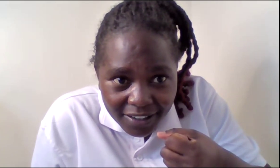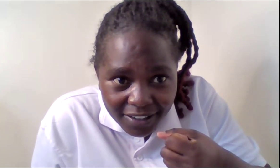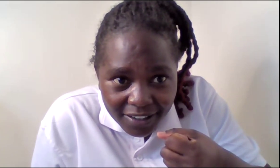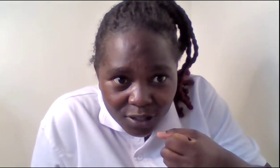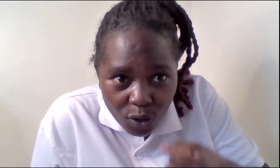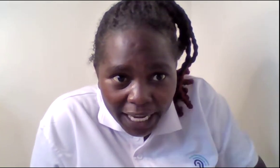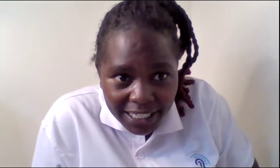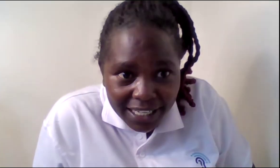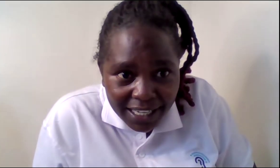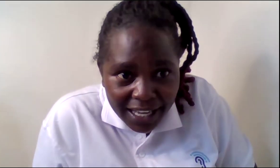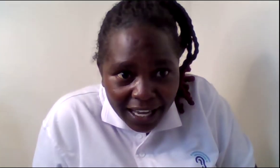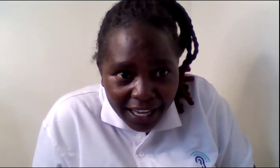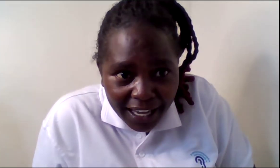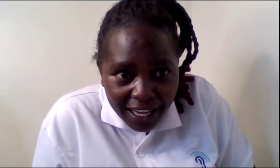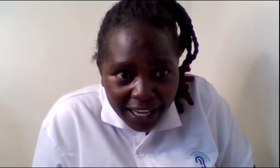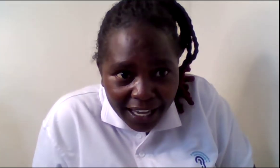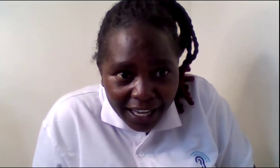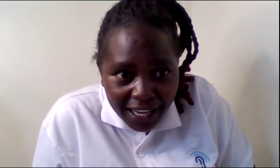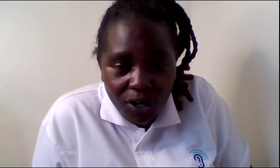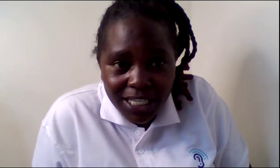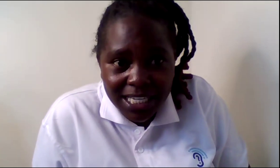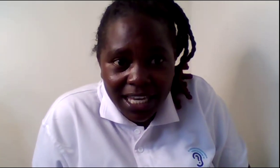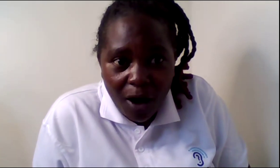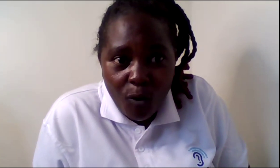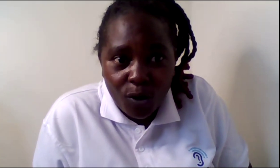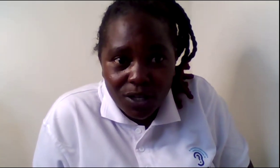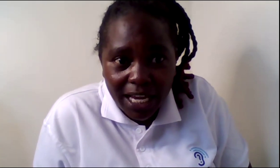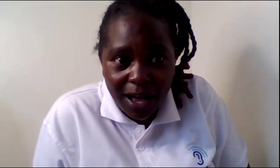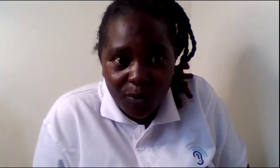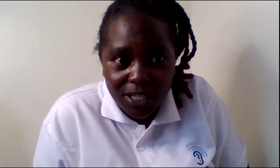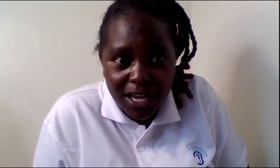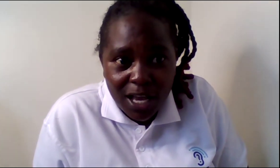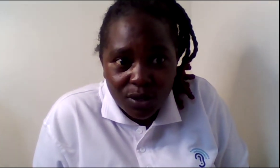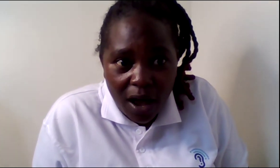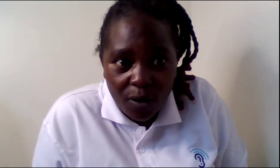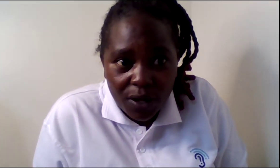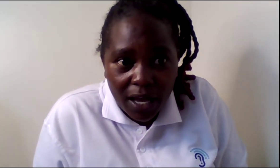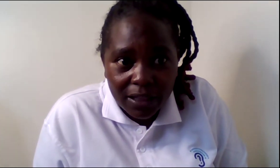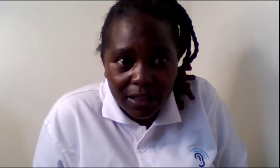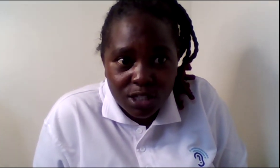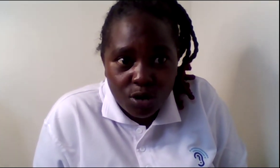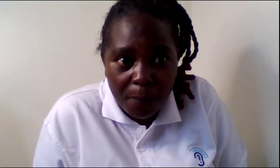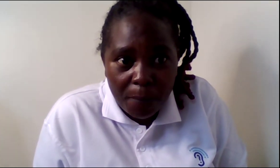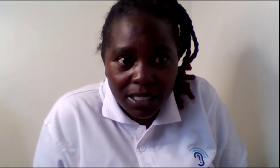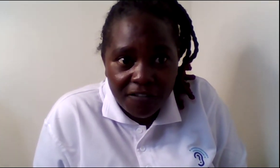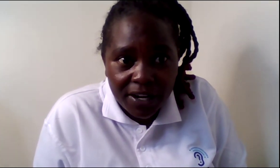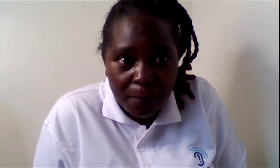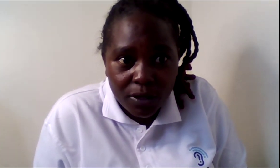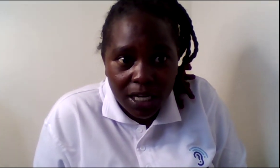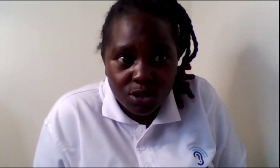So kindly, for those doctors here who know sign language, so now these topics are very important. So you